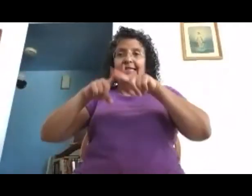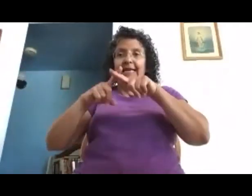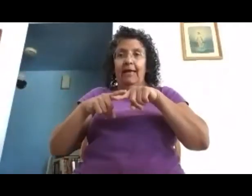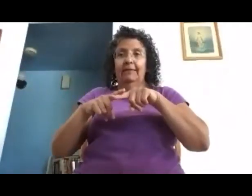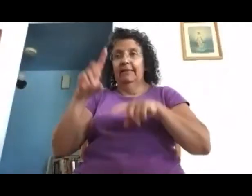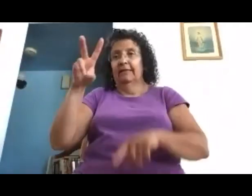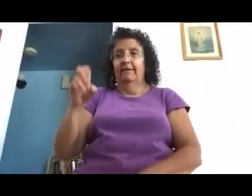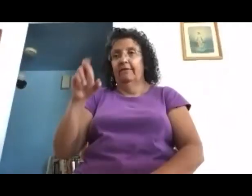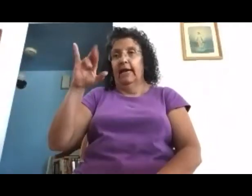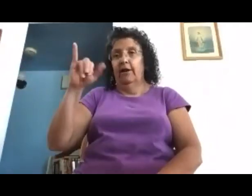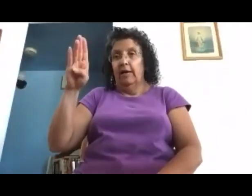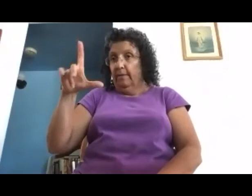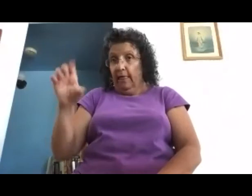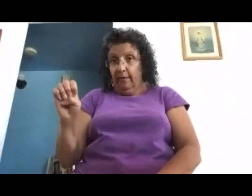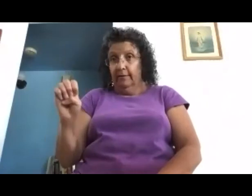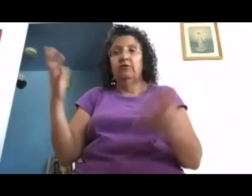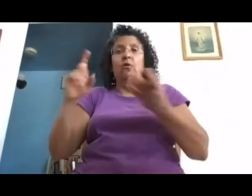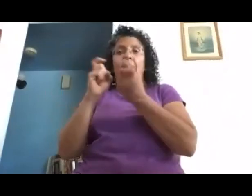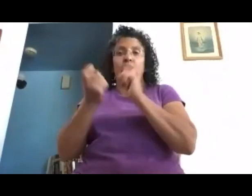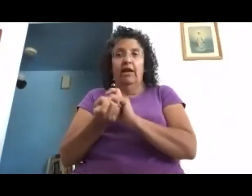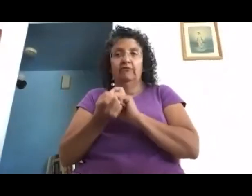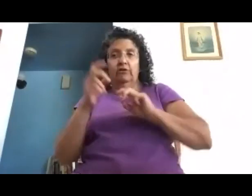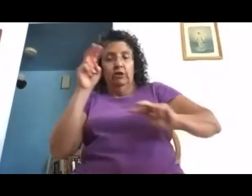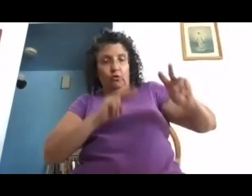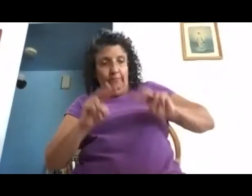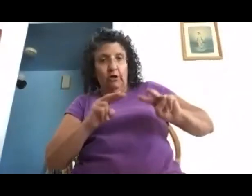you observe for results.